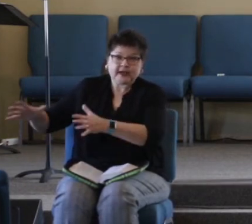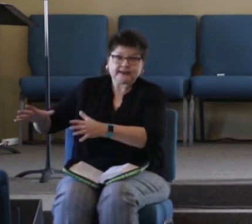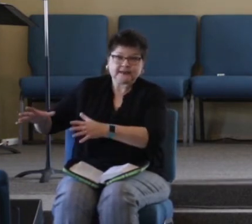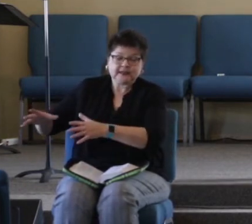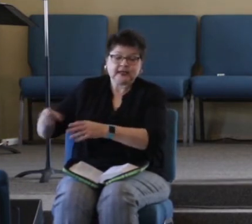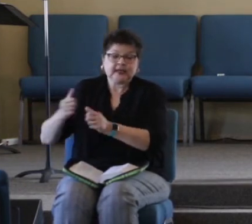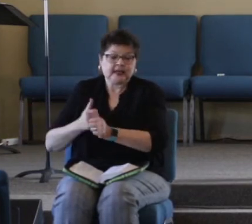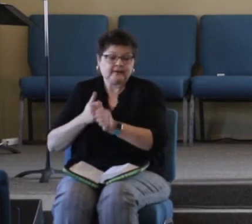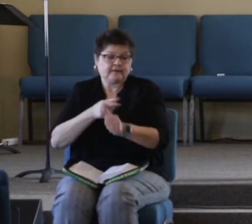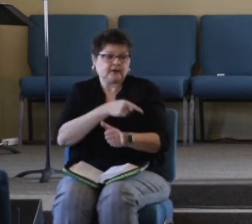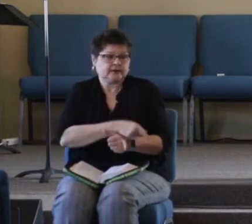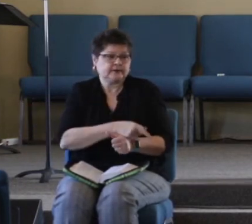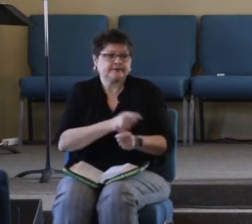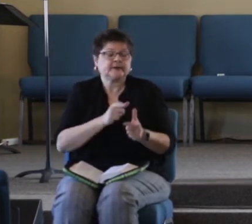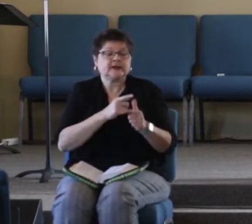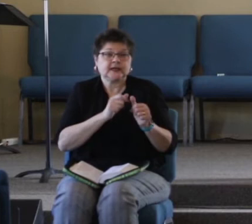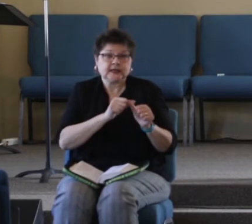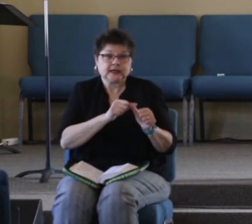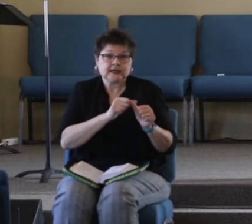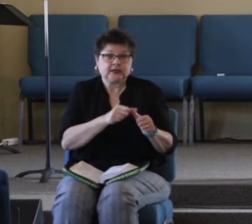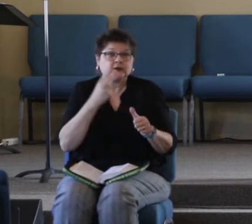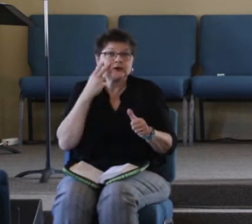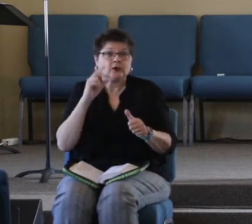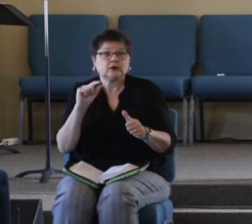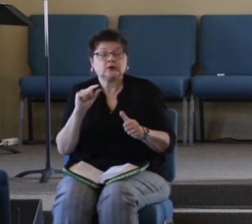brothers, James, the son of Zebedee,